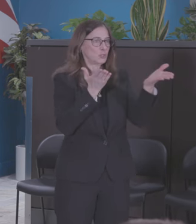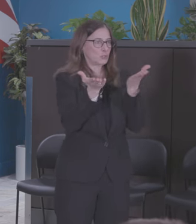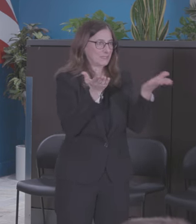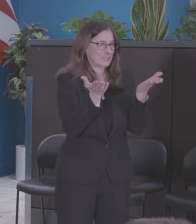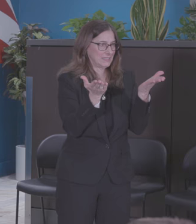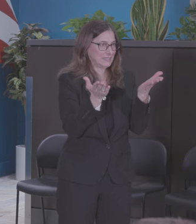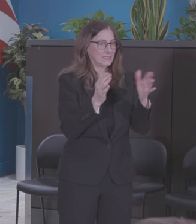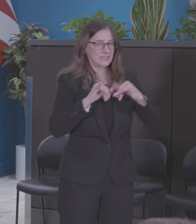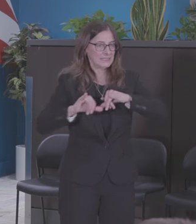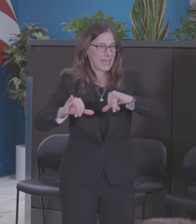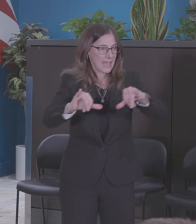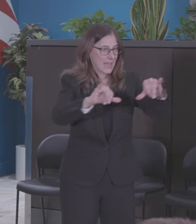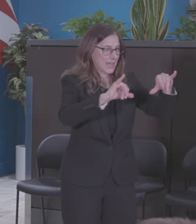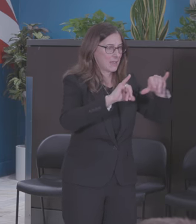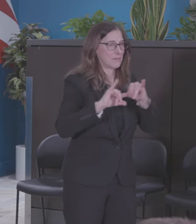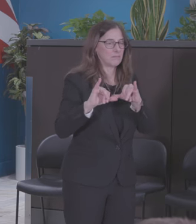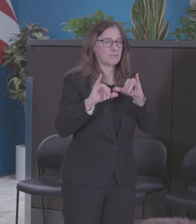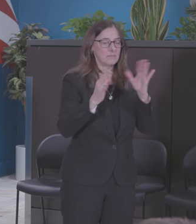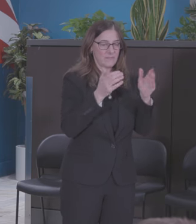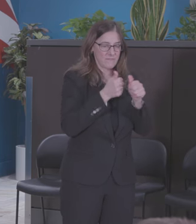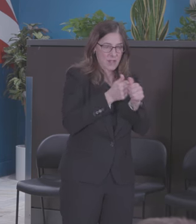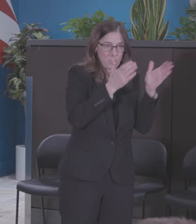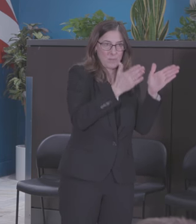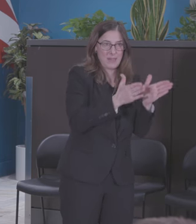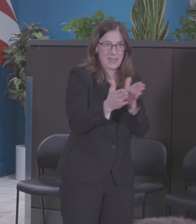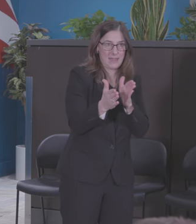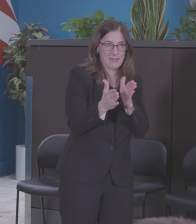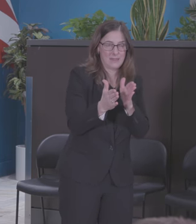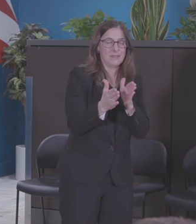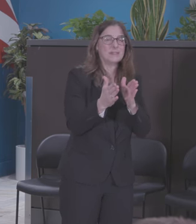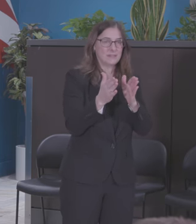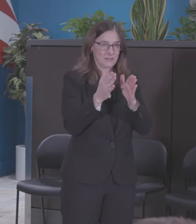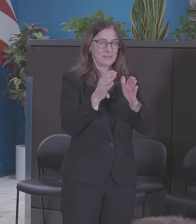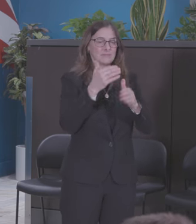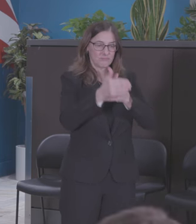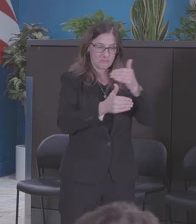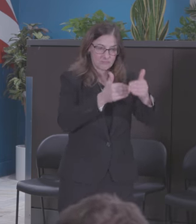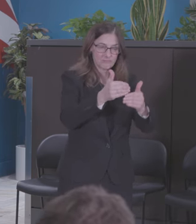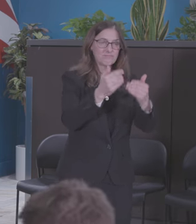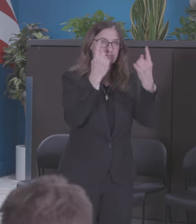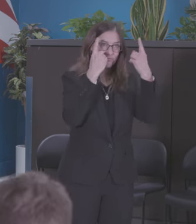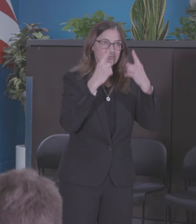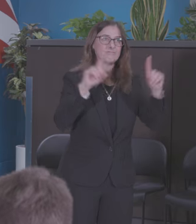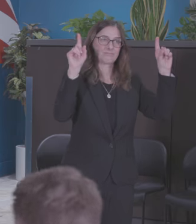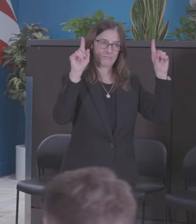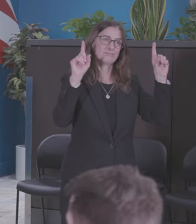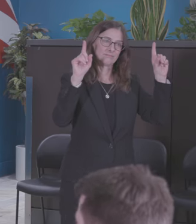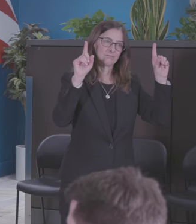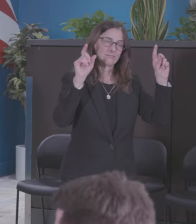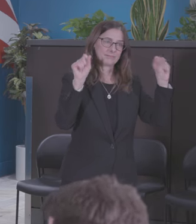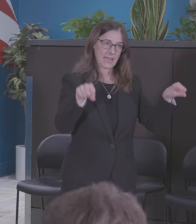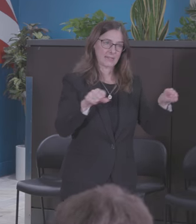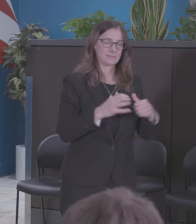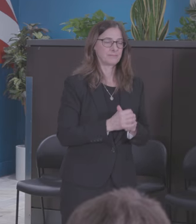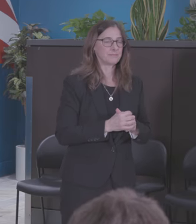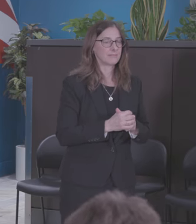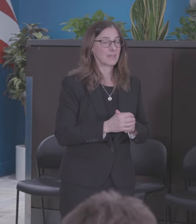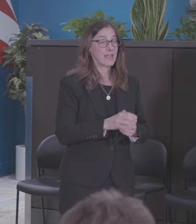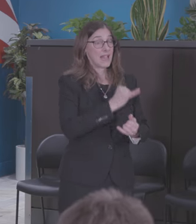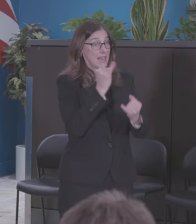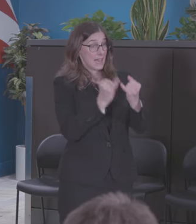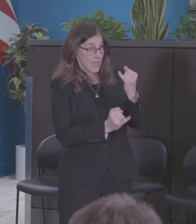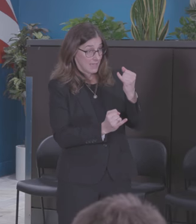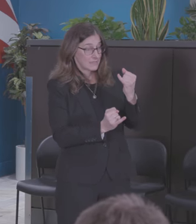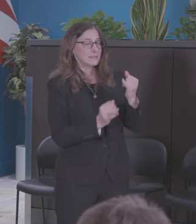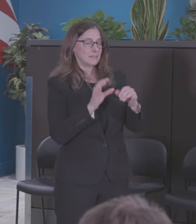supportive services to get veterans in stable housing. And lastly, we'll be creating an advisory